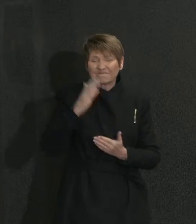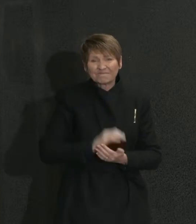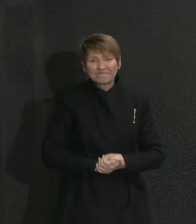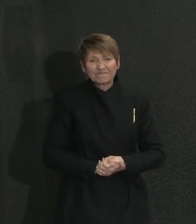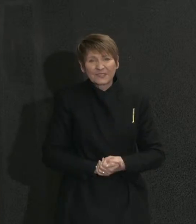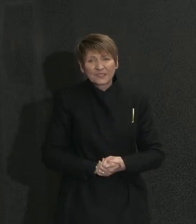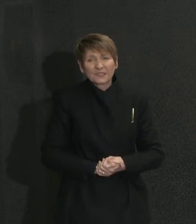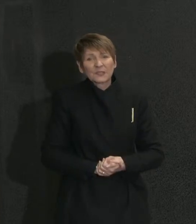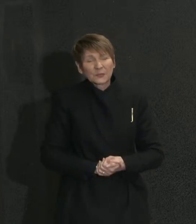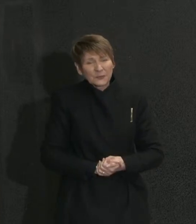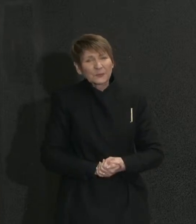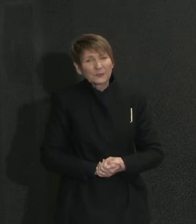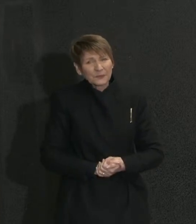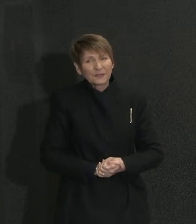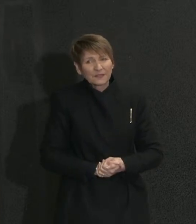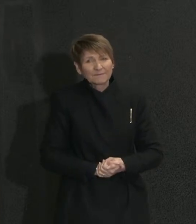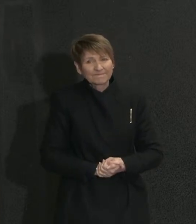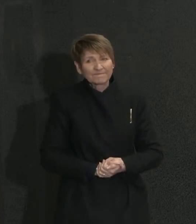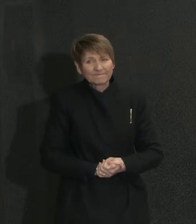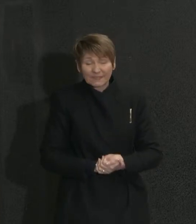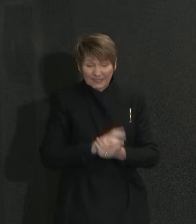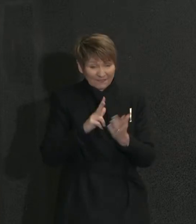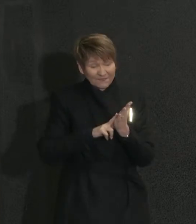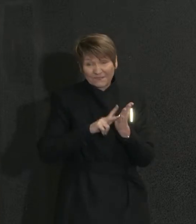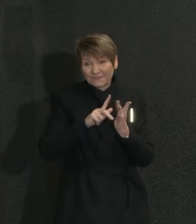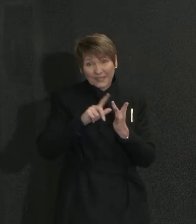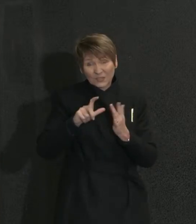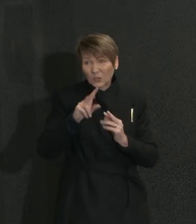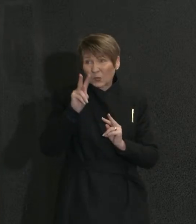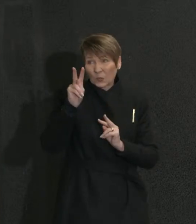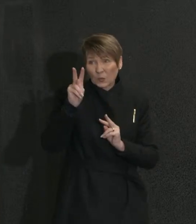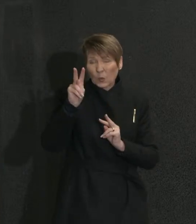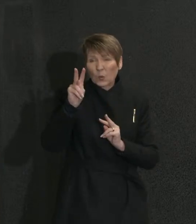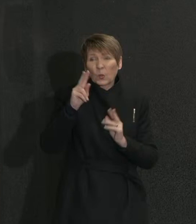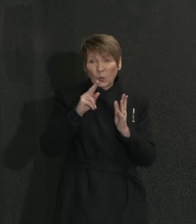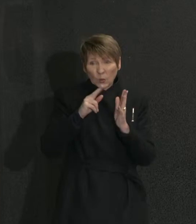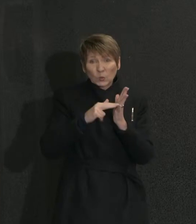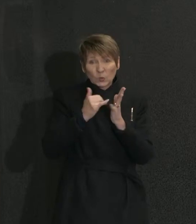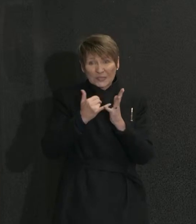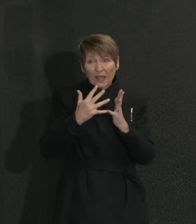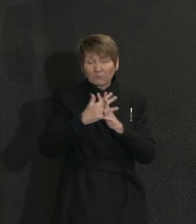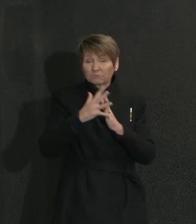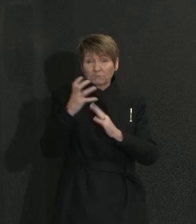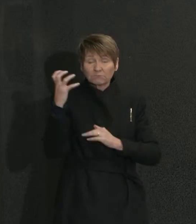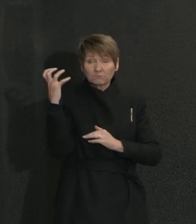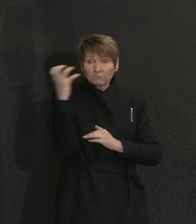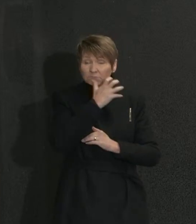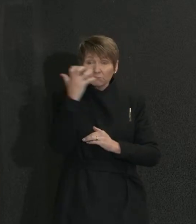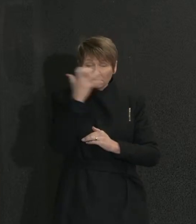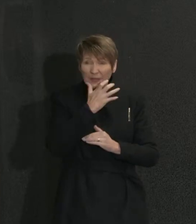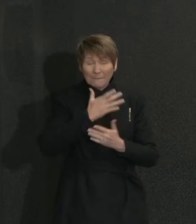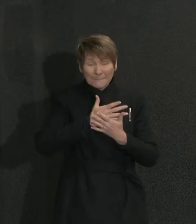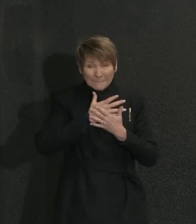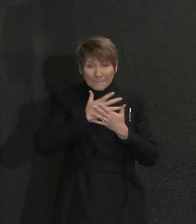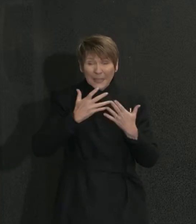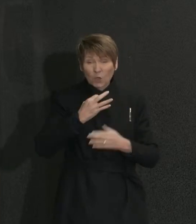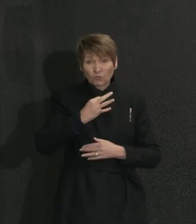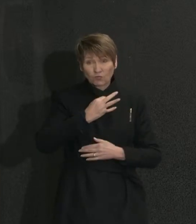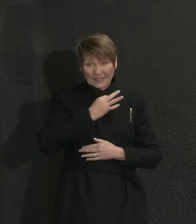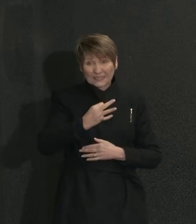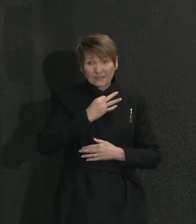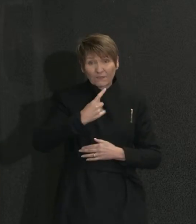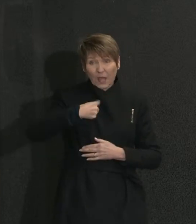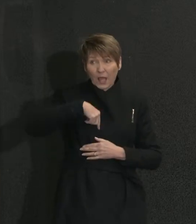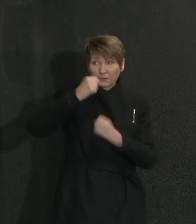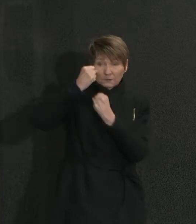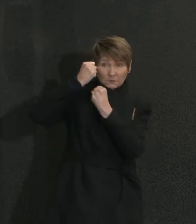made the difficult decision to determine that Sydney is extreme risk. We haven't done that lightly, and I think that probably tells you all you need to know